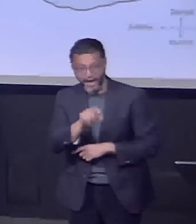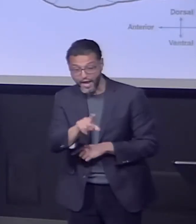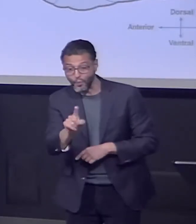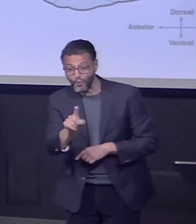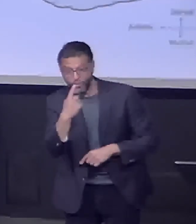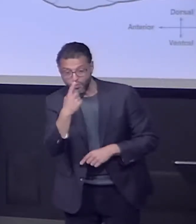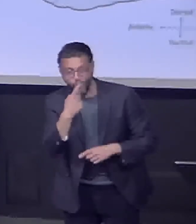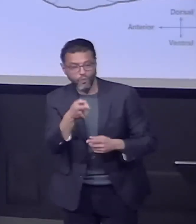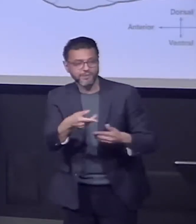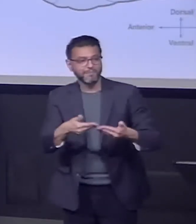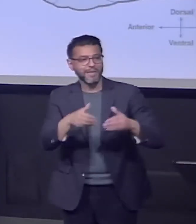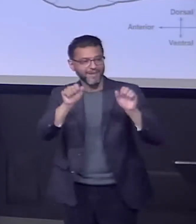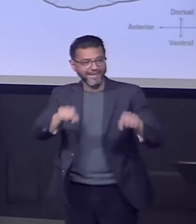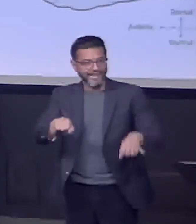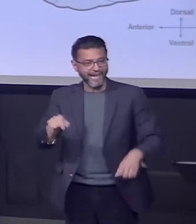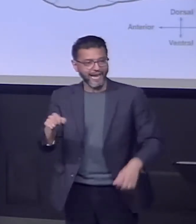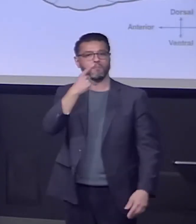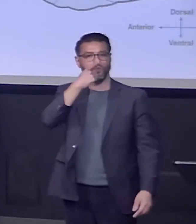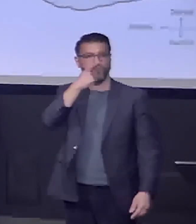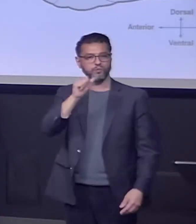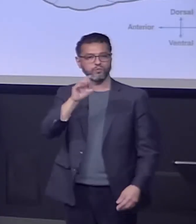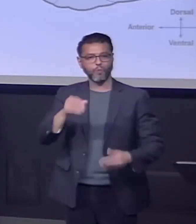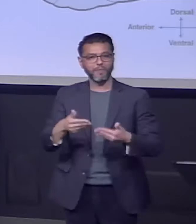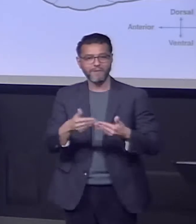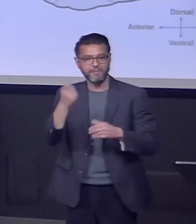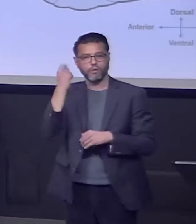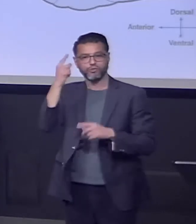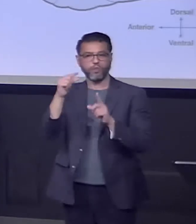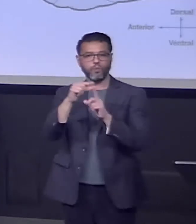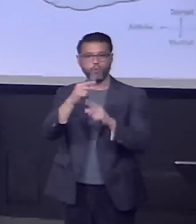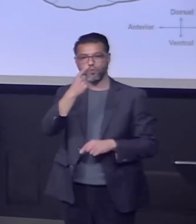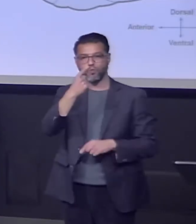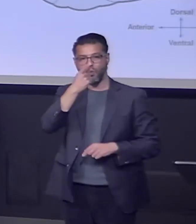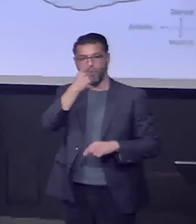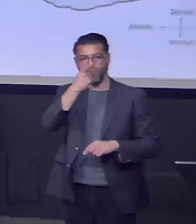they will be able to point to the nose. So they understand that the word nose as a